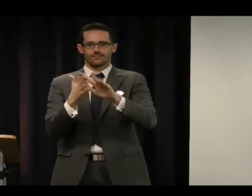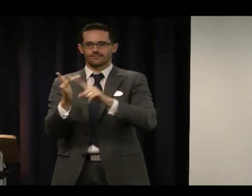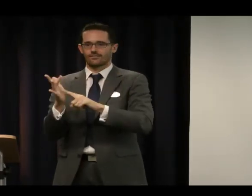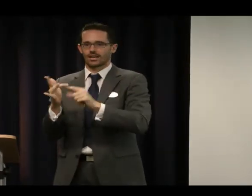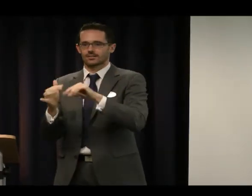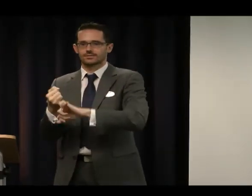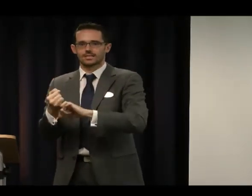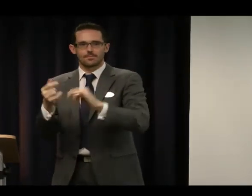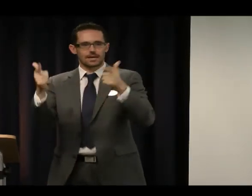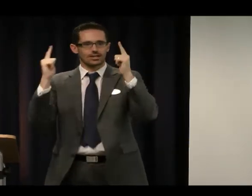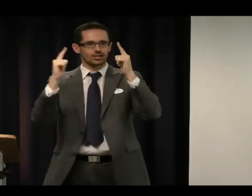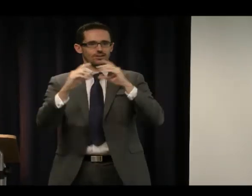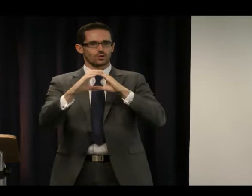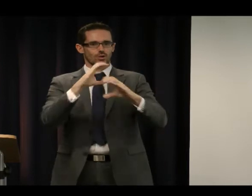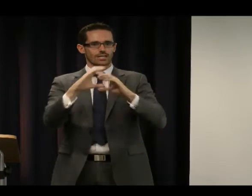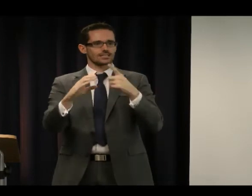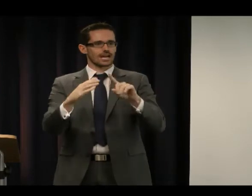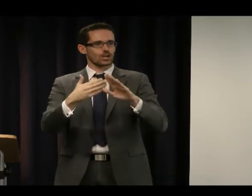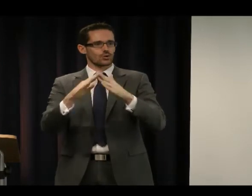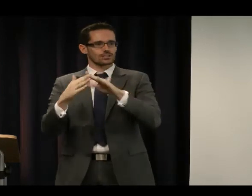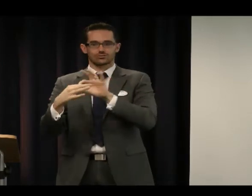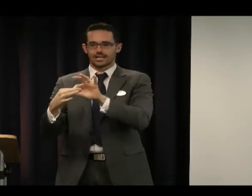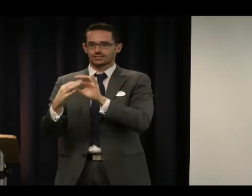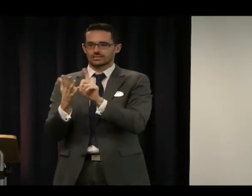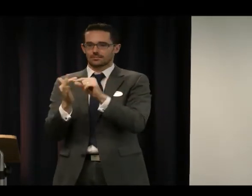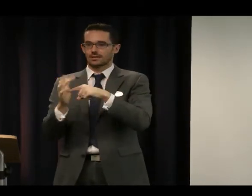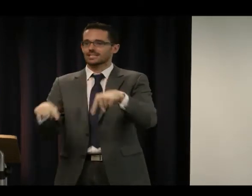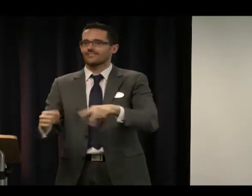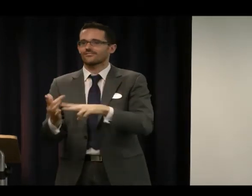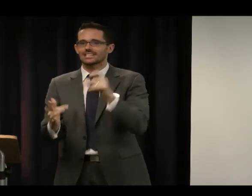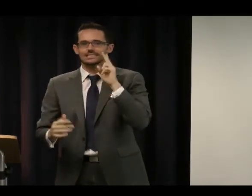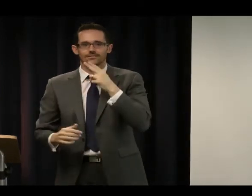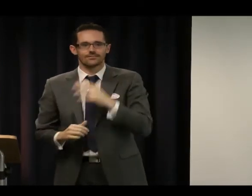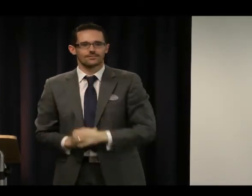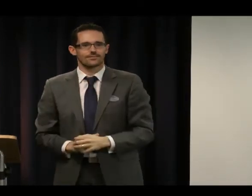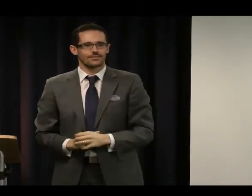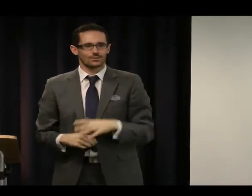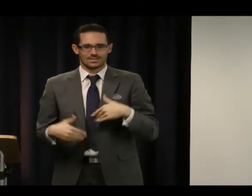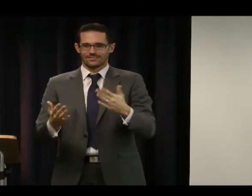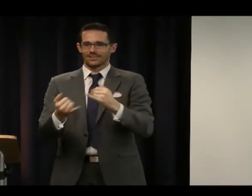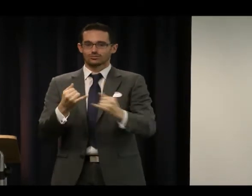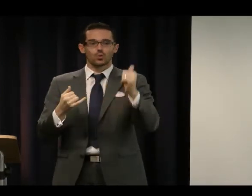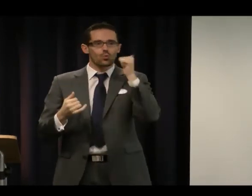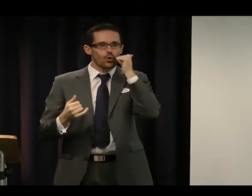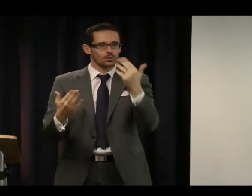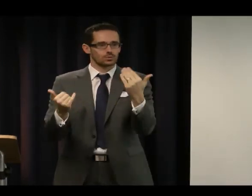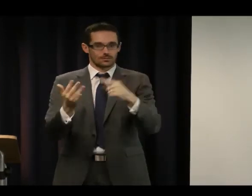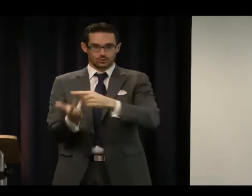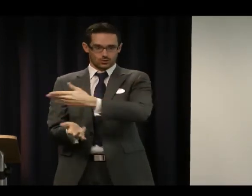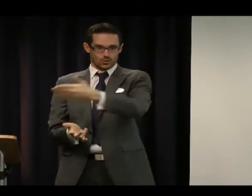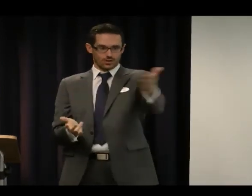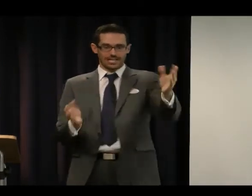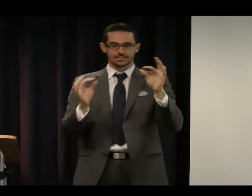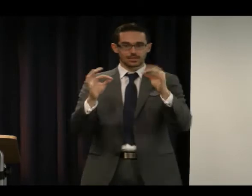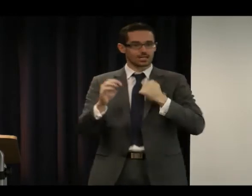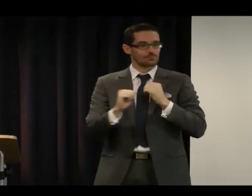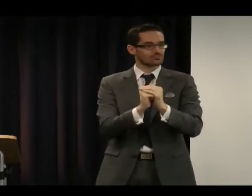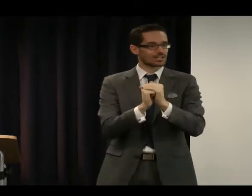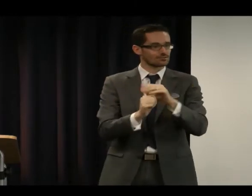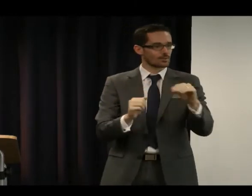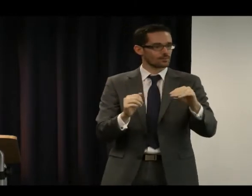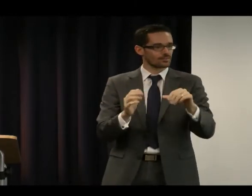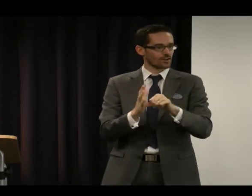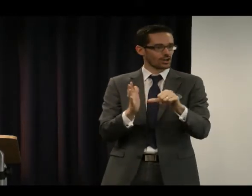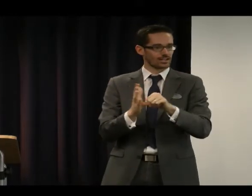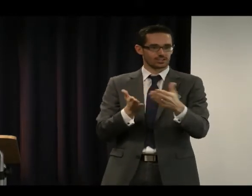afternoon, everyone. My name is Brent Phillips. I'm the Manager of Communications and Community Relations at VicDeaf. So I'd like to give a very